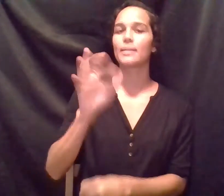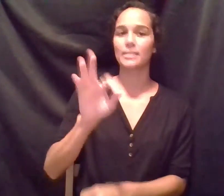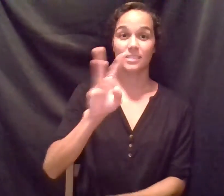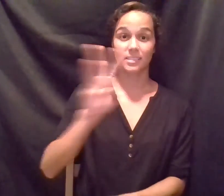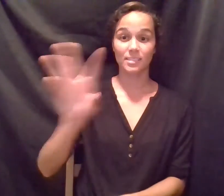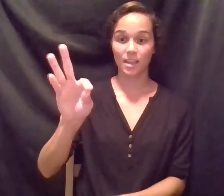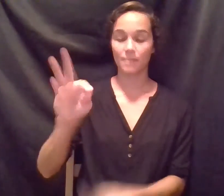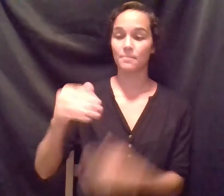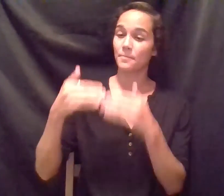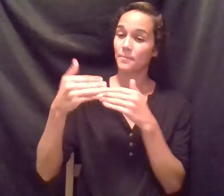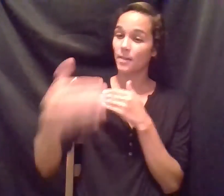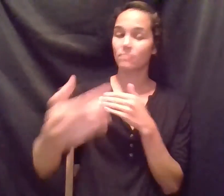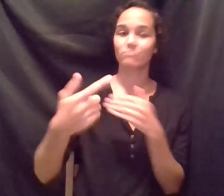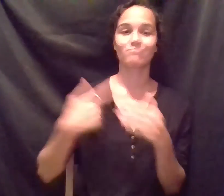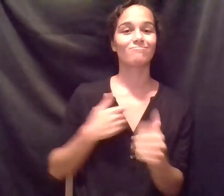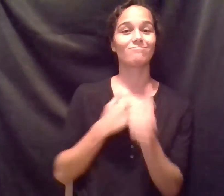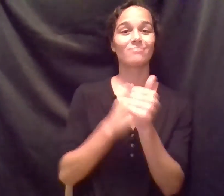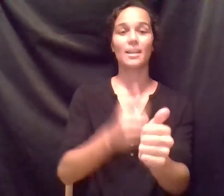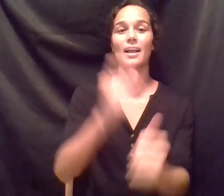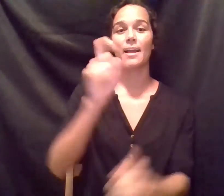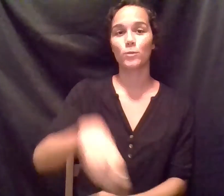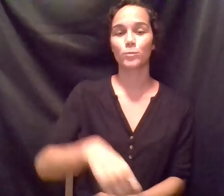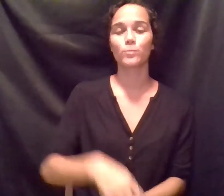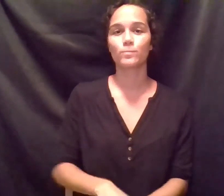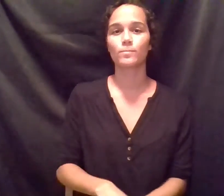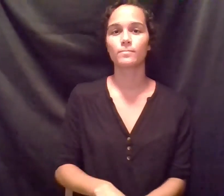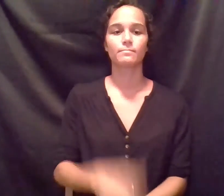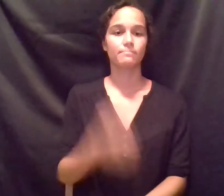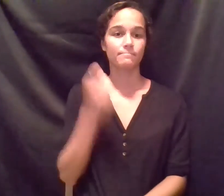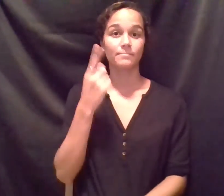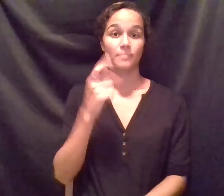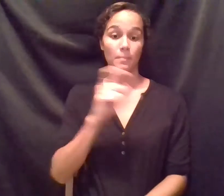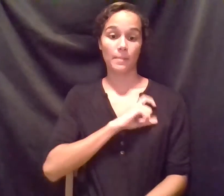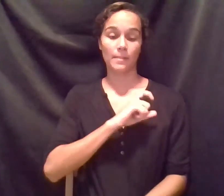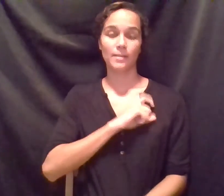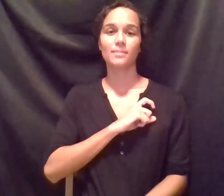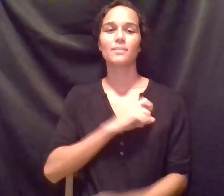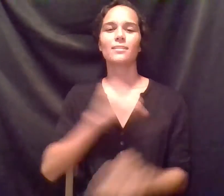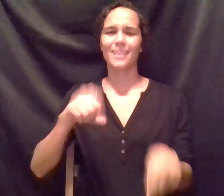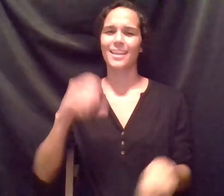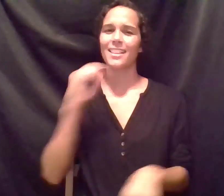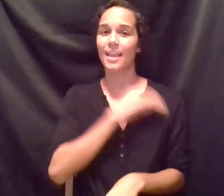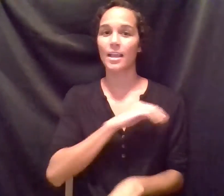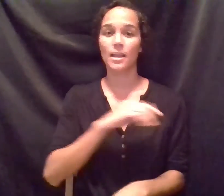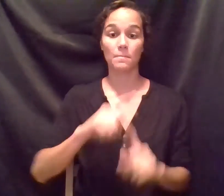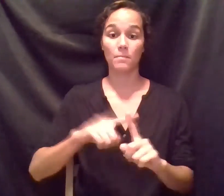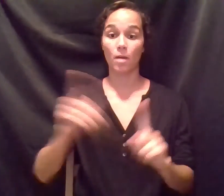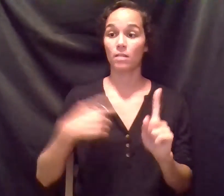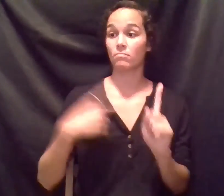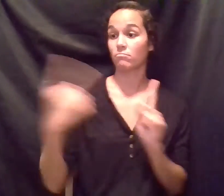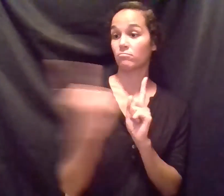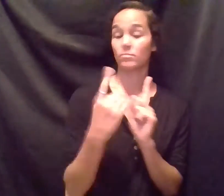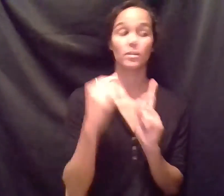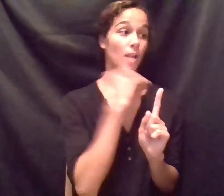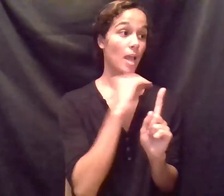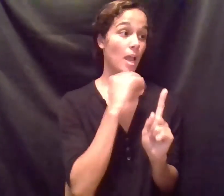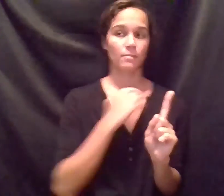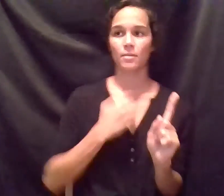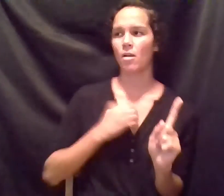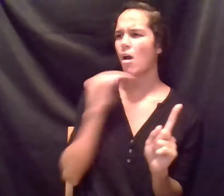can lie to you. However, you can never lie to the police, not even once. That is a crime